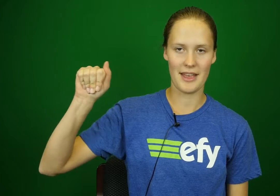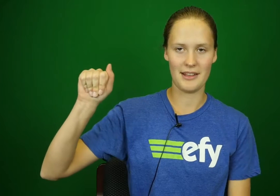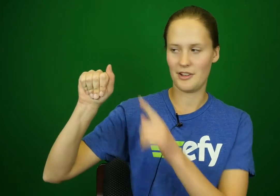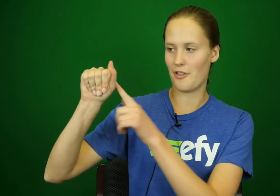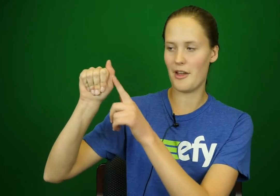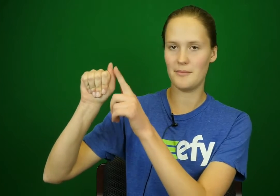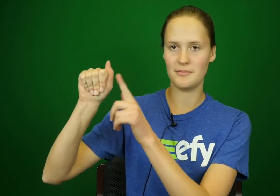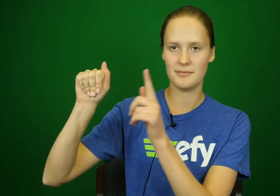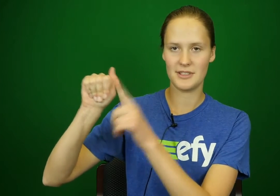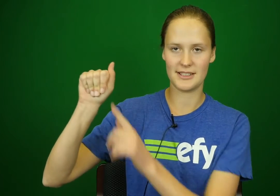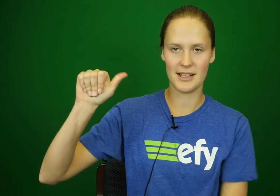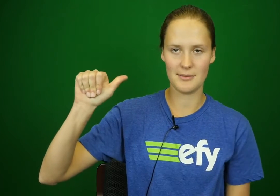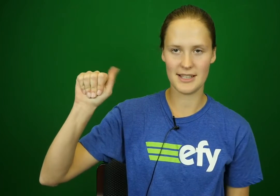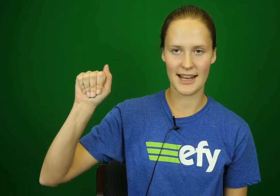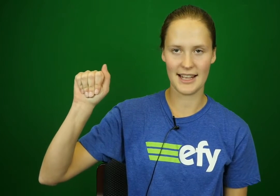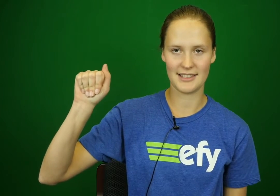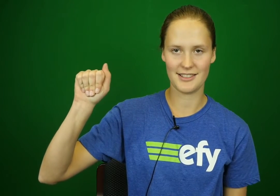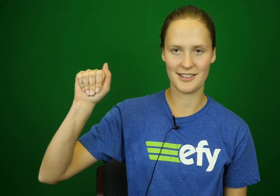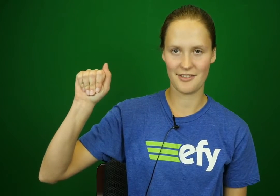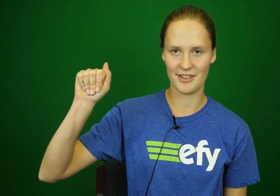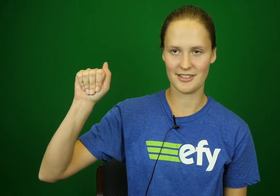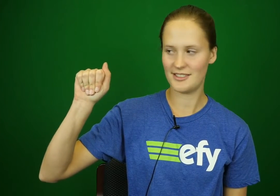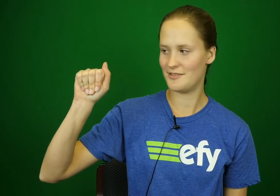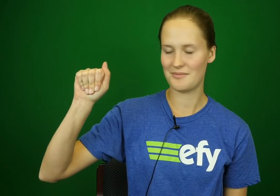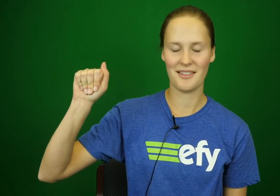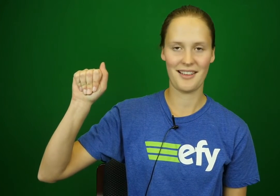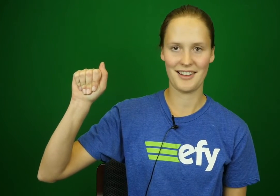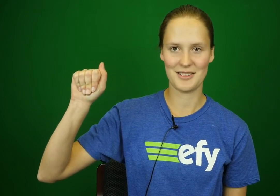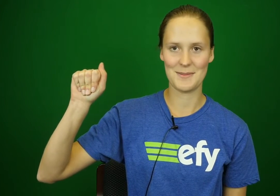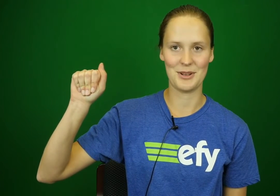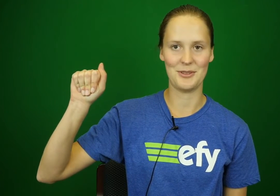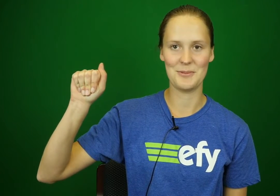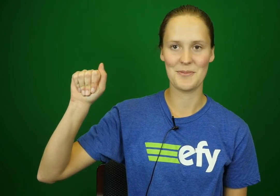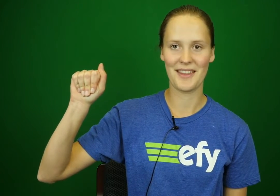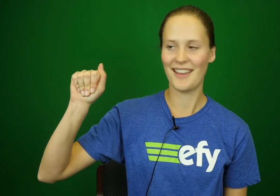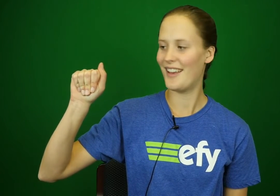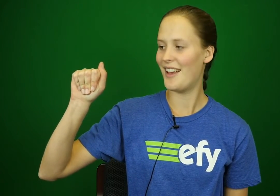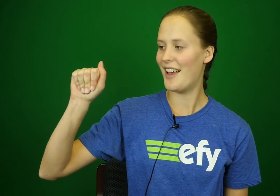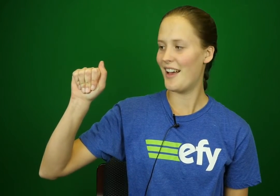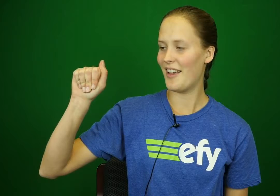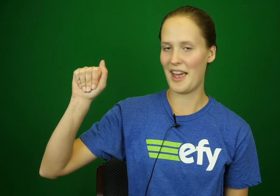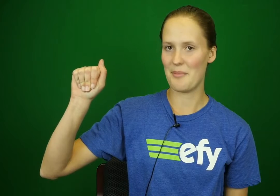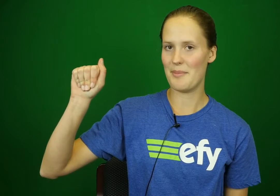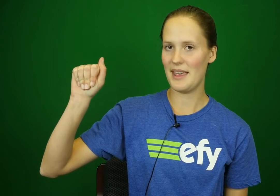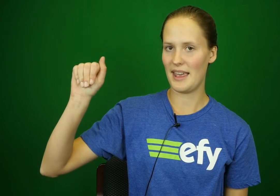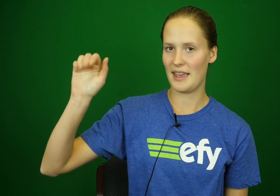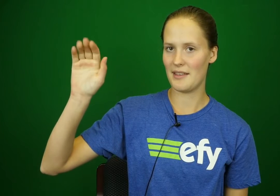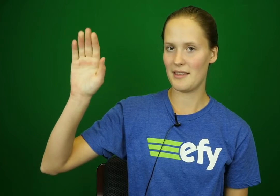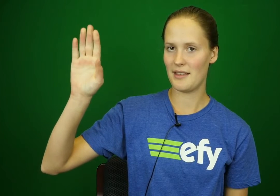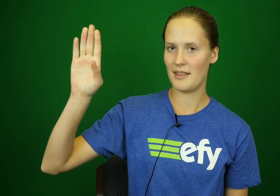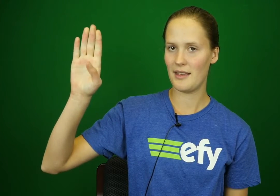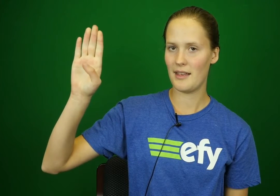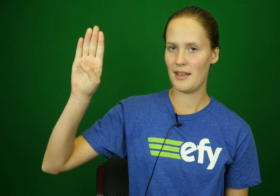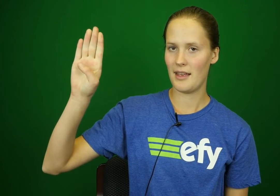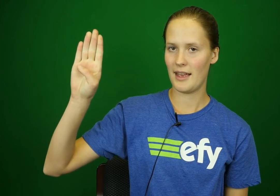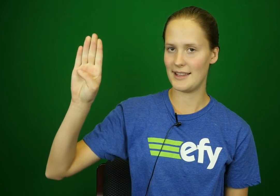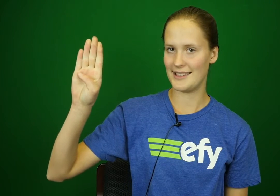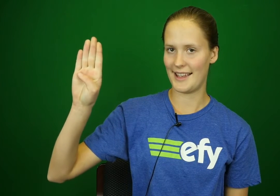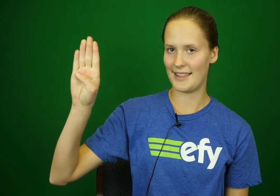then your thumb just comes tight against the fist, and it's beautiful. Okay, B is like